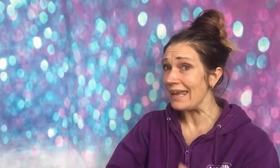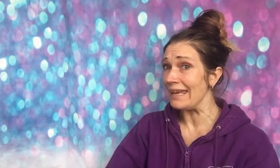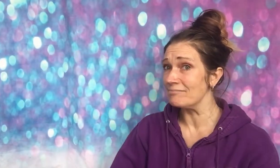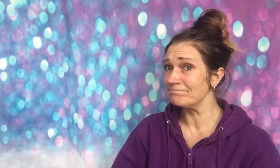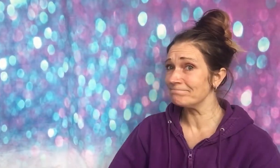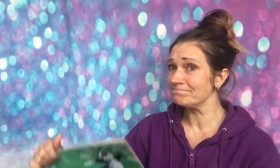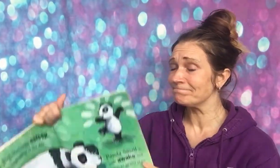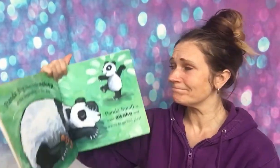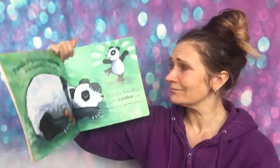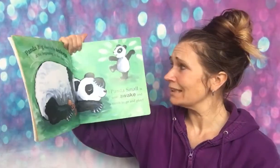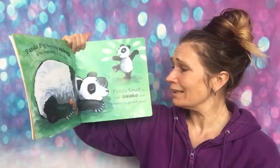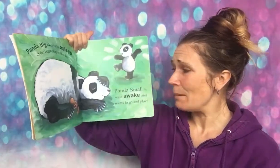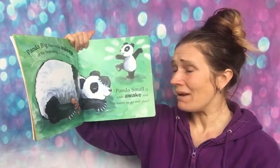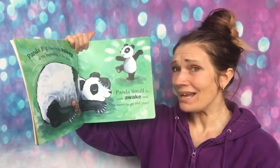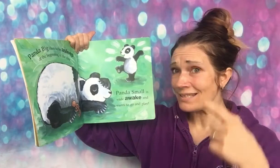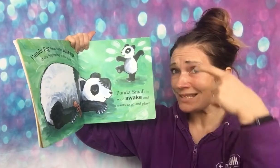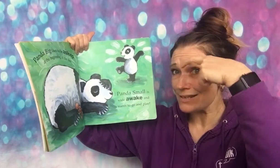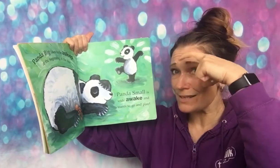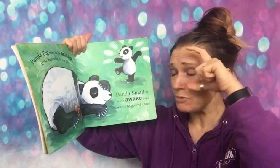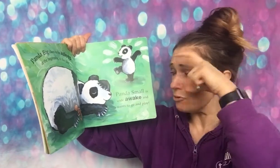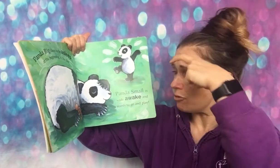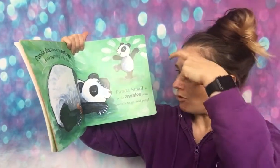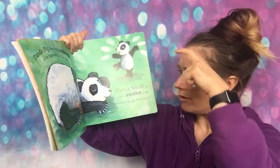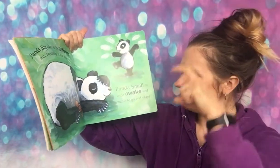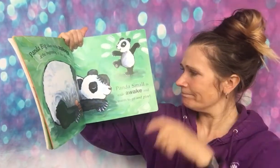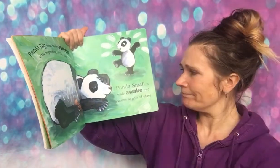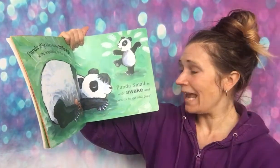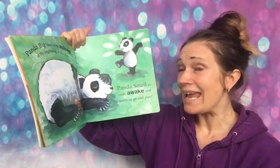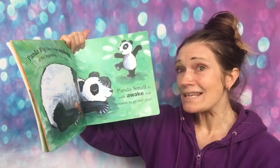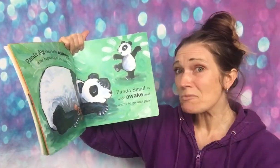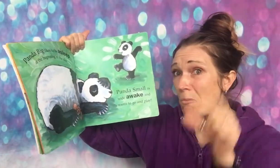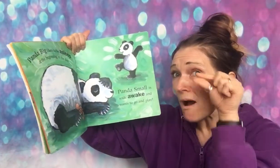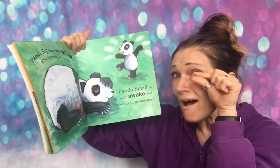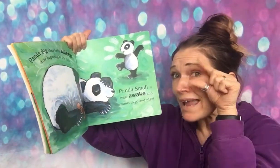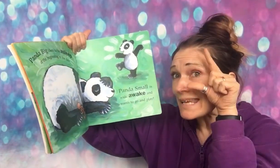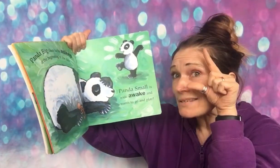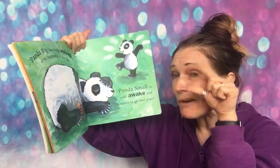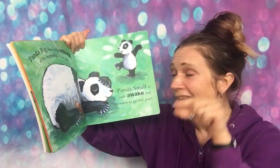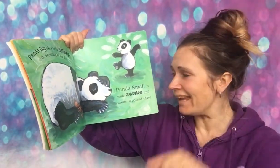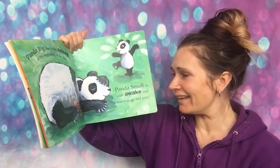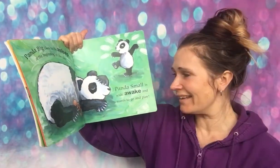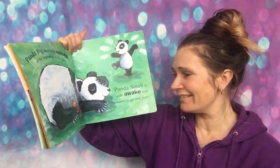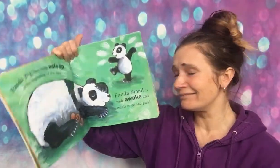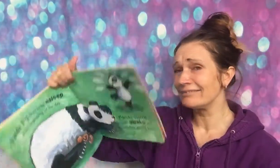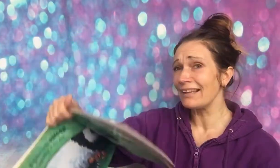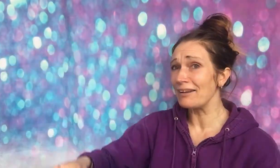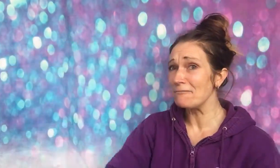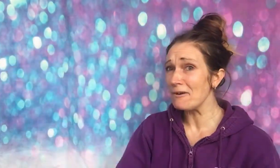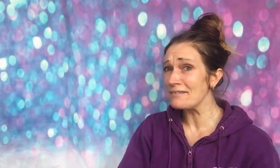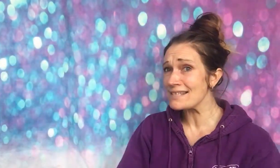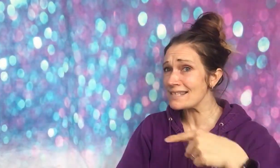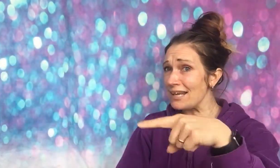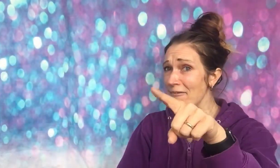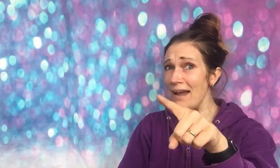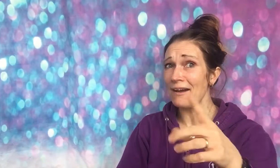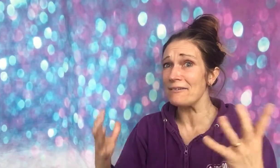day. Panda Small is wide awake and wants to go out